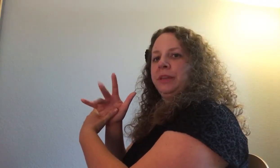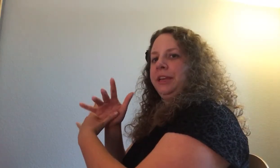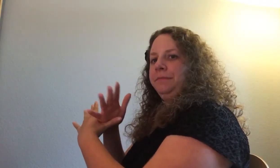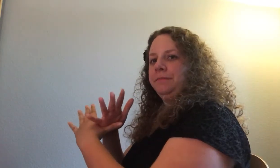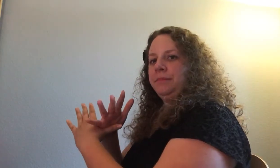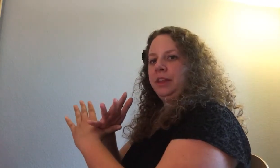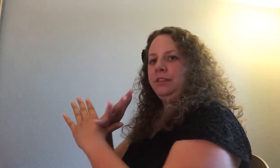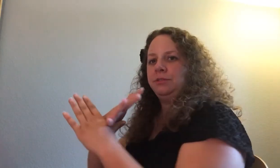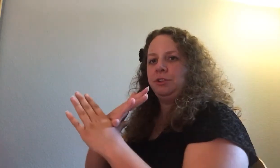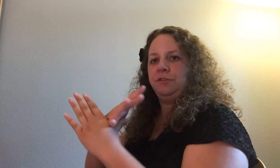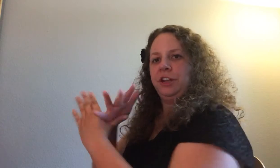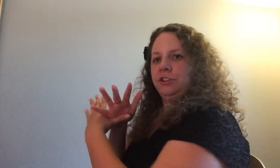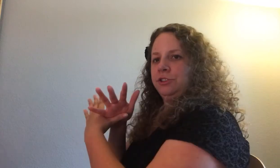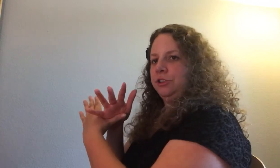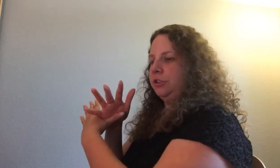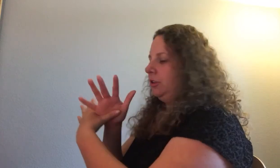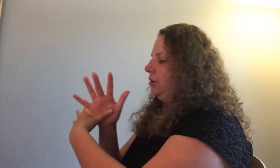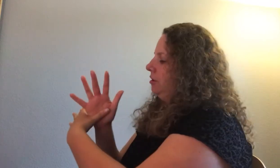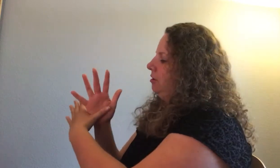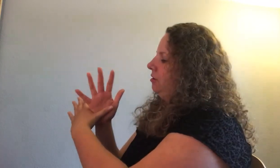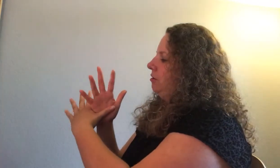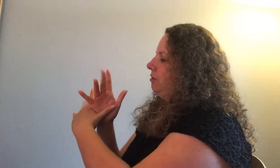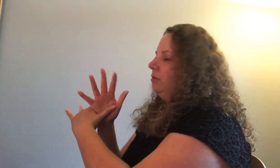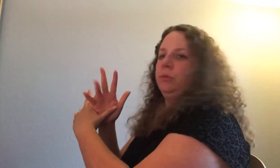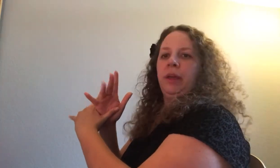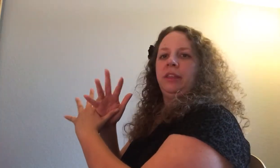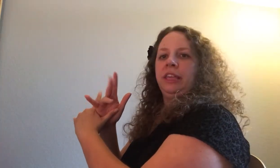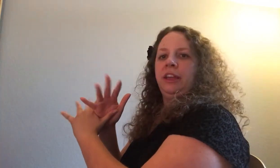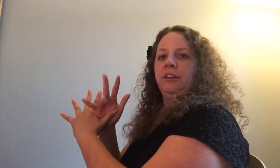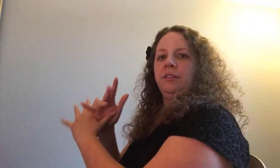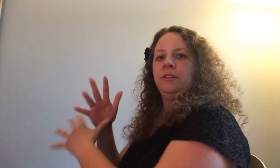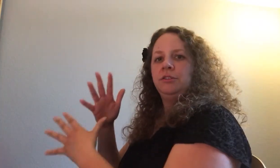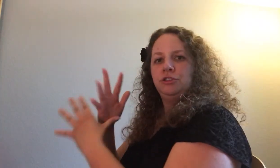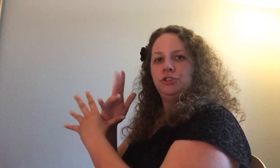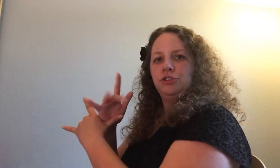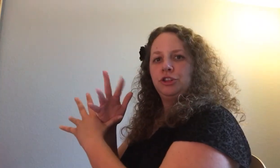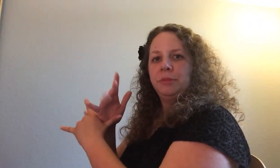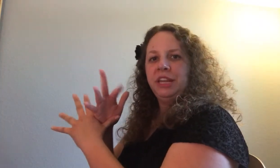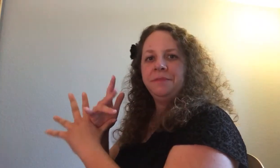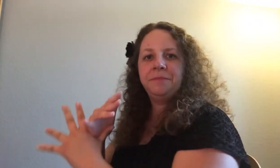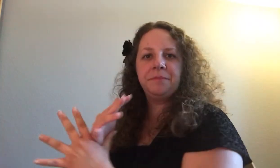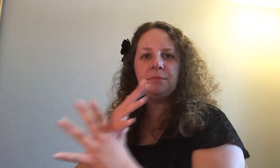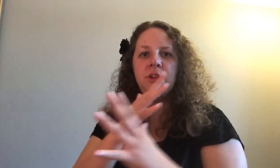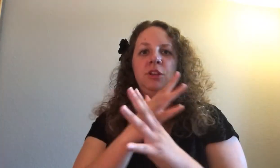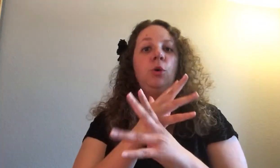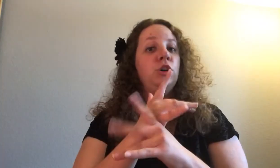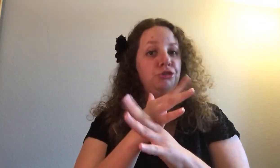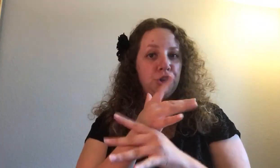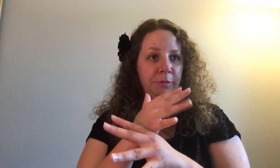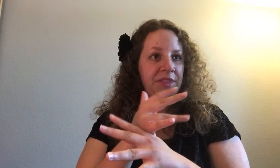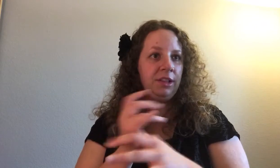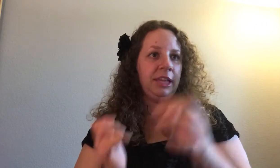Germany. Okay, so your fingers are wiggling here. Germany, or German, the